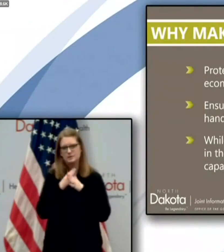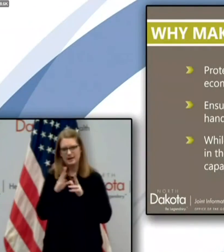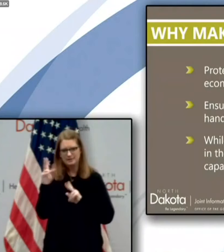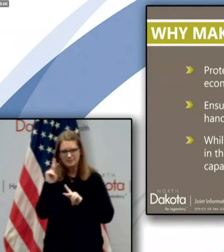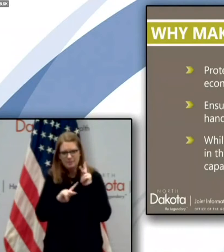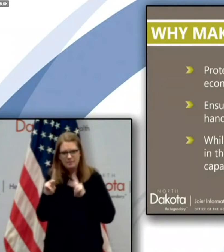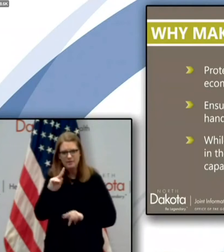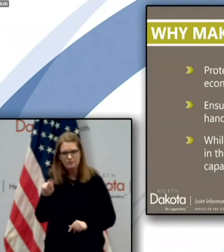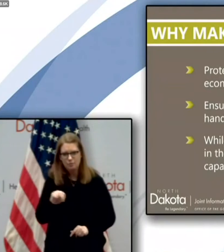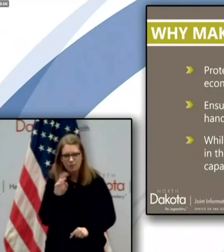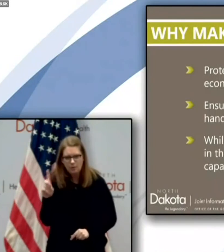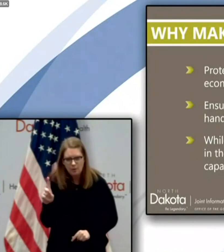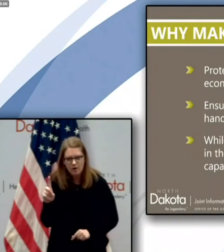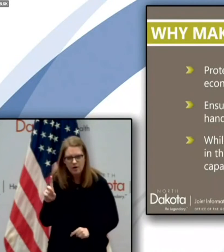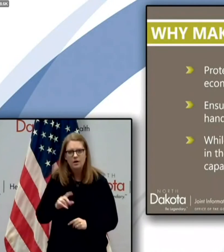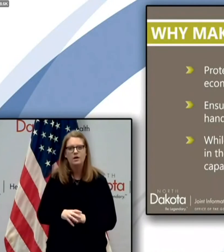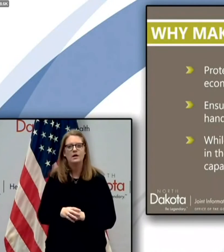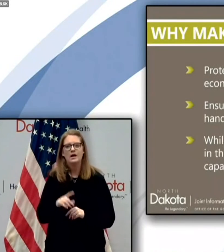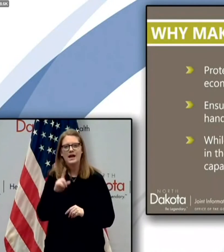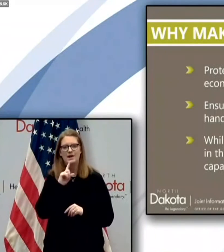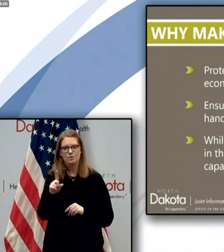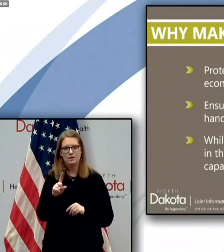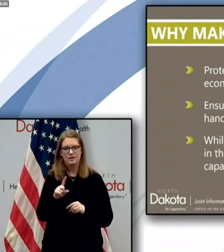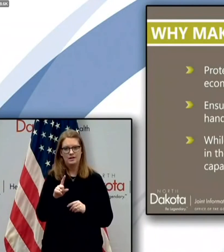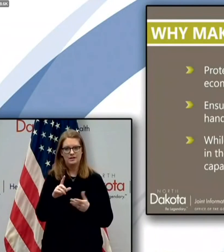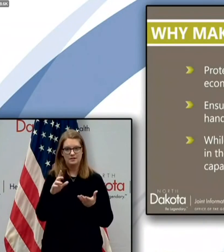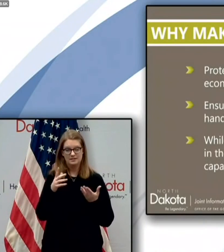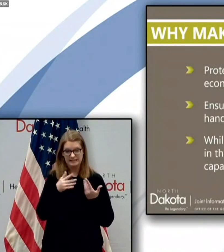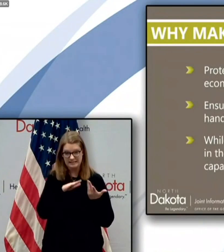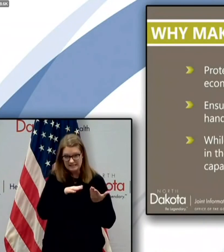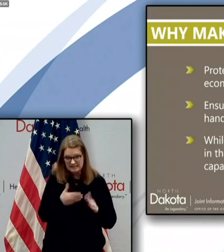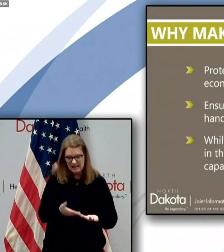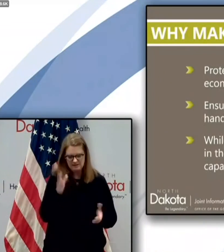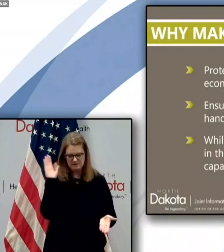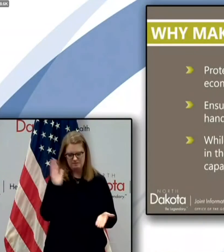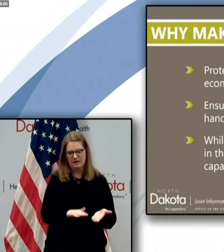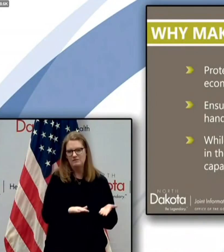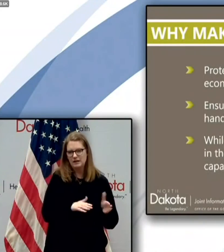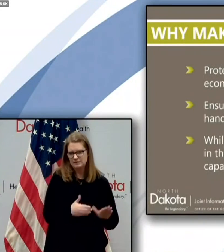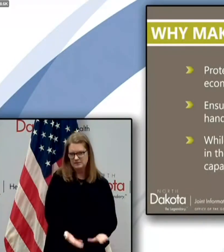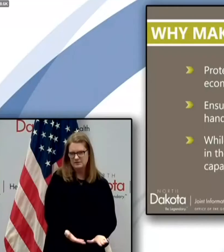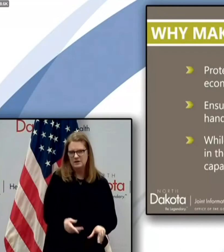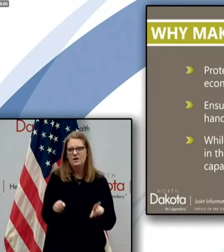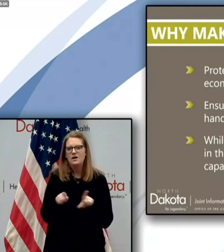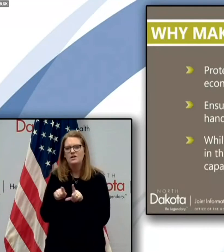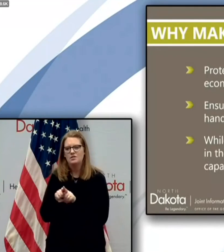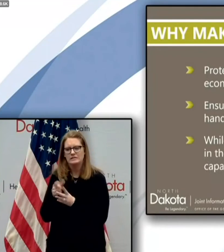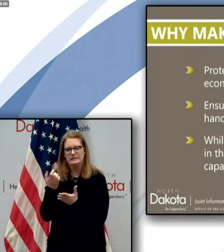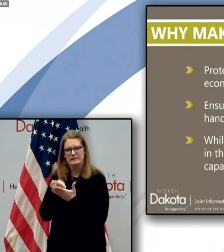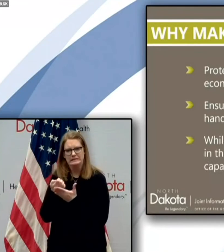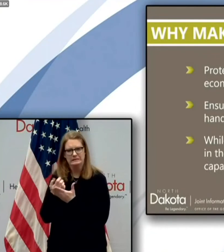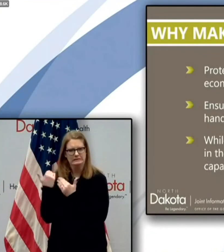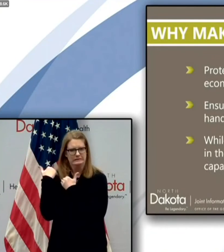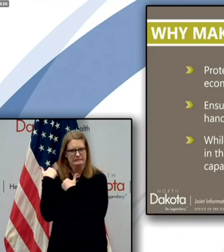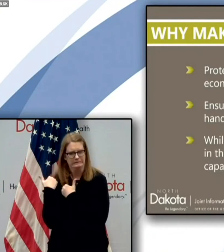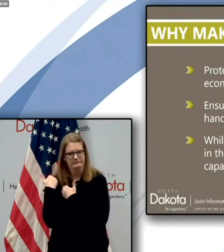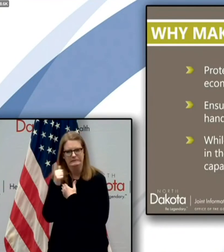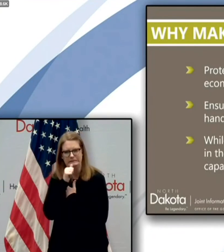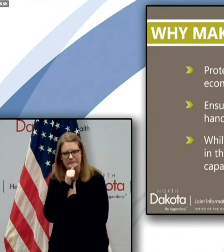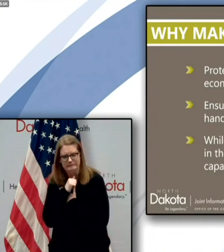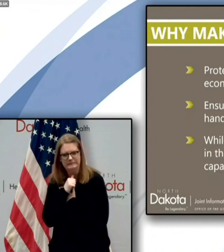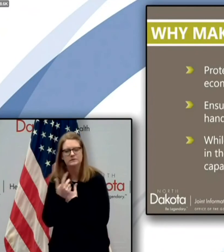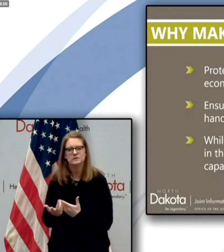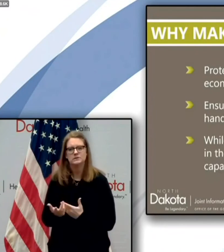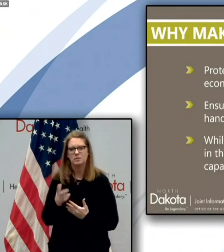North Dakota and to minimize loss of life and economic hardship. So as